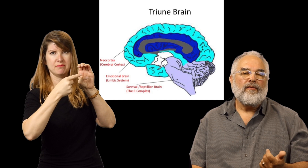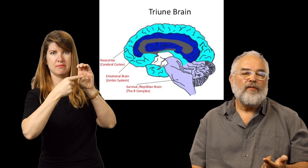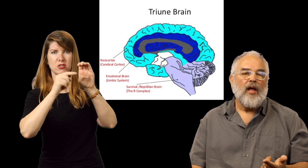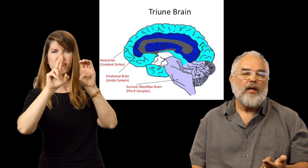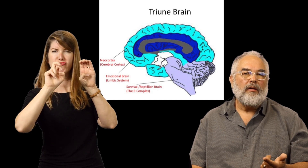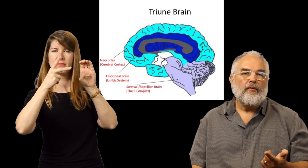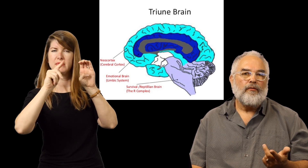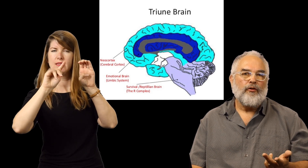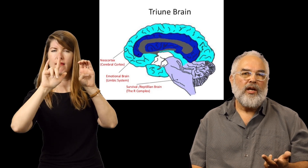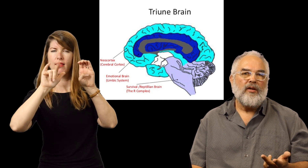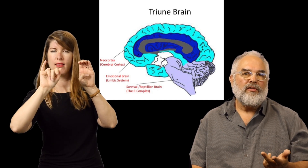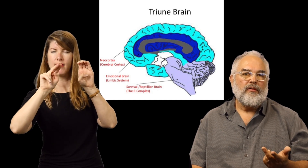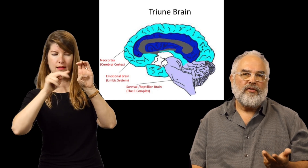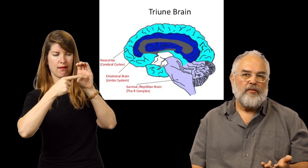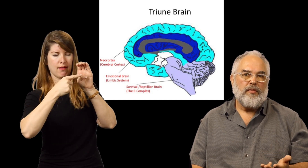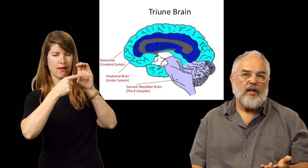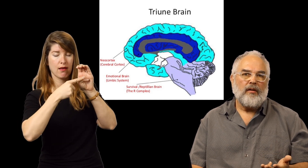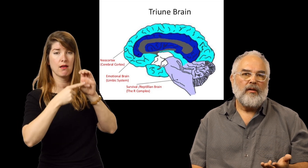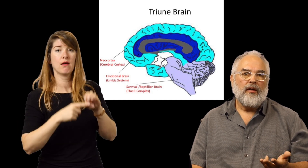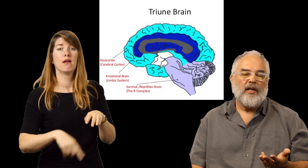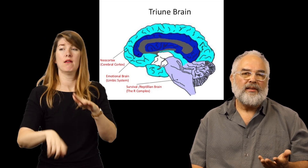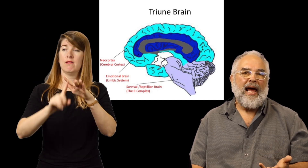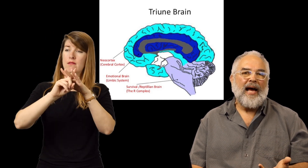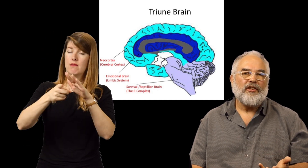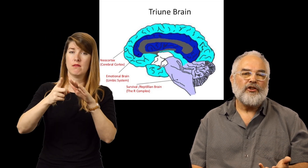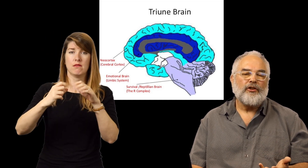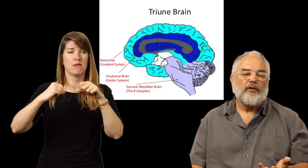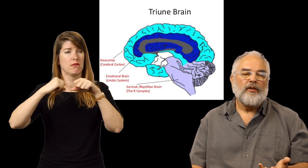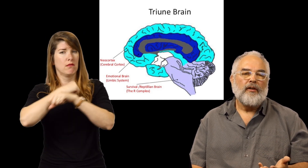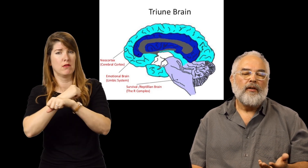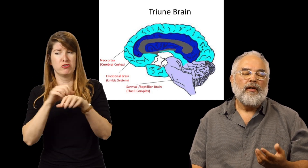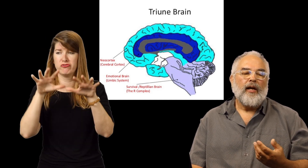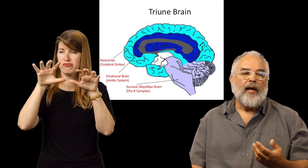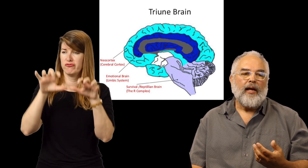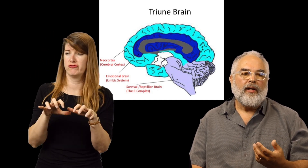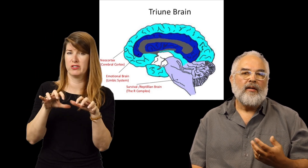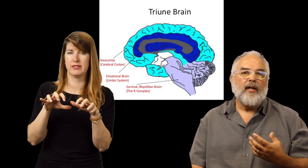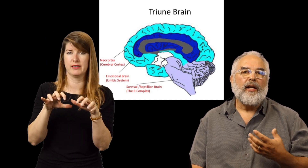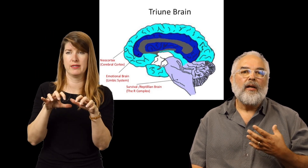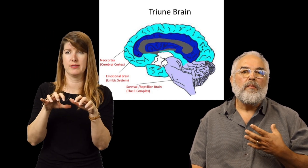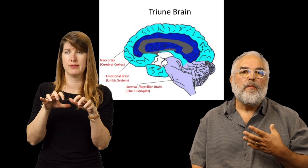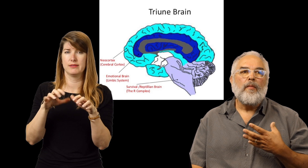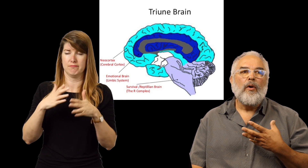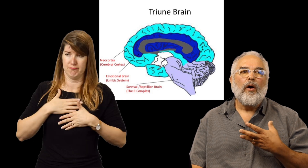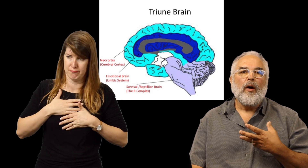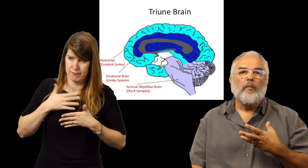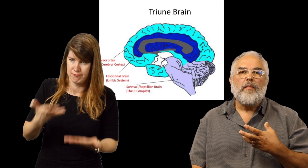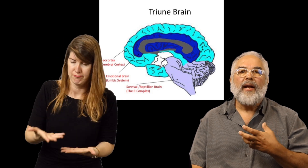fight, flight, freeze, submit, attach, and it